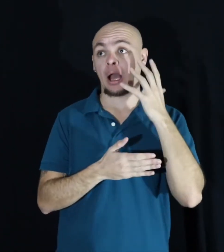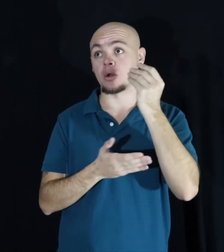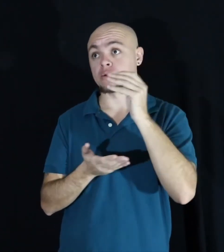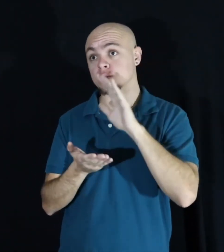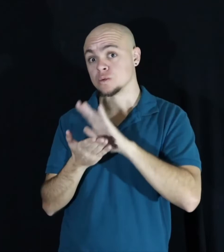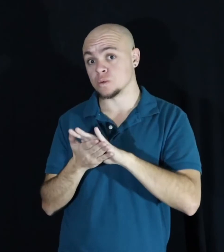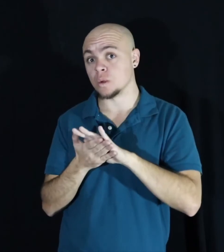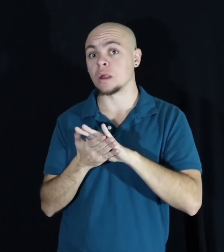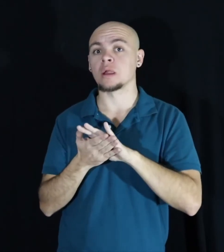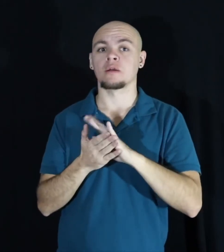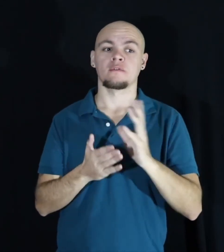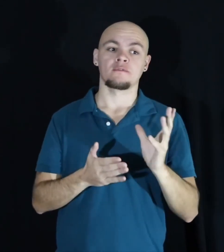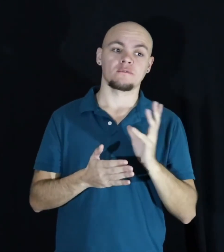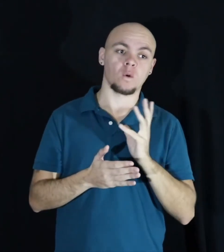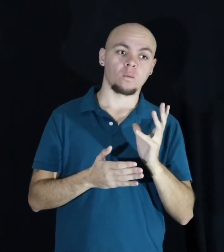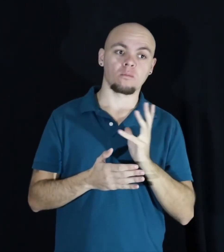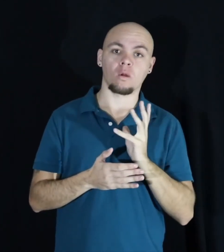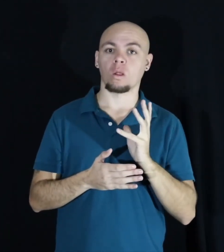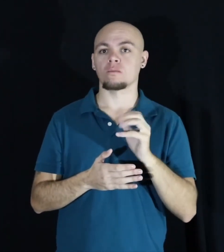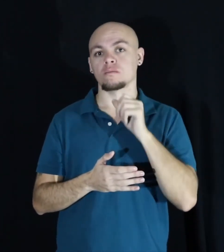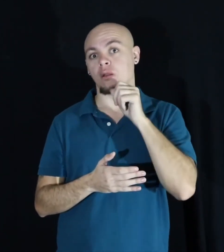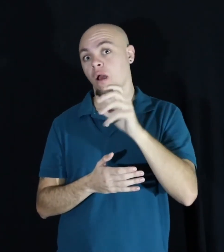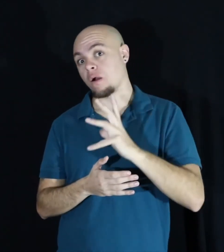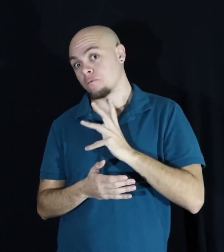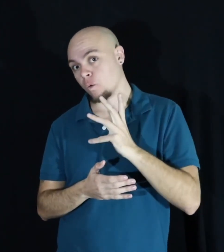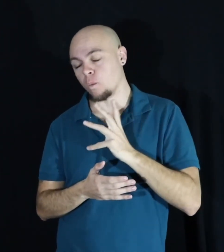informal, etc.